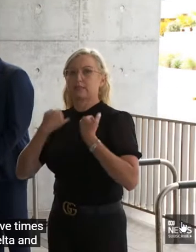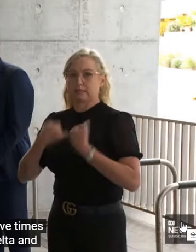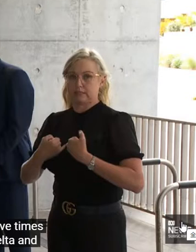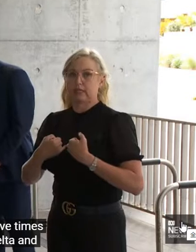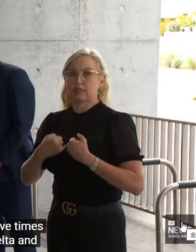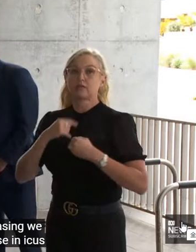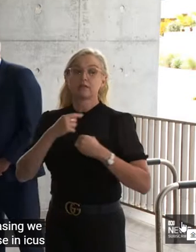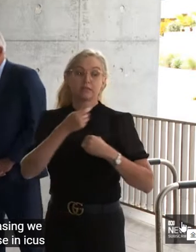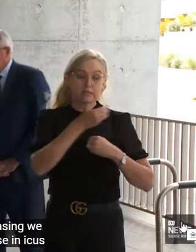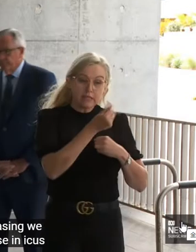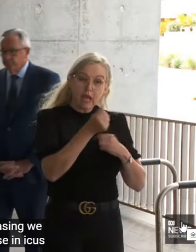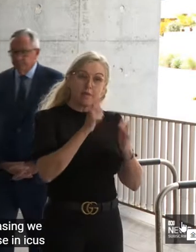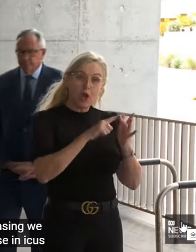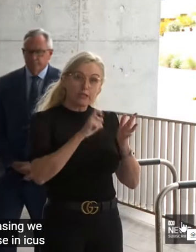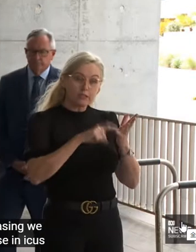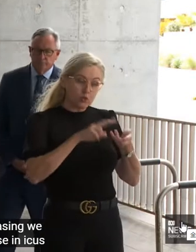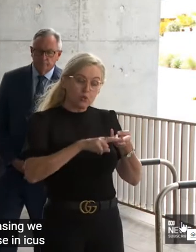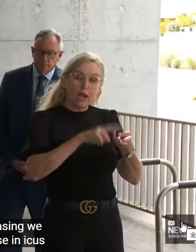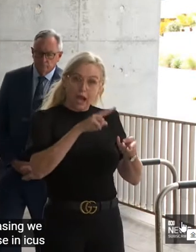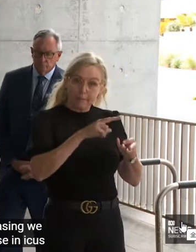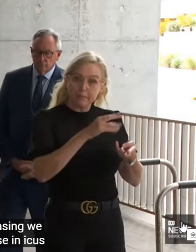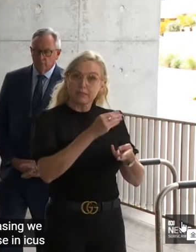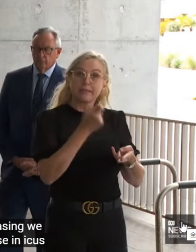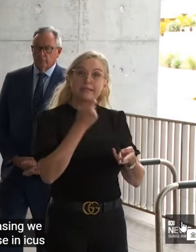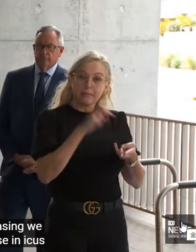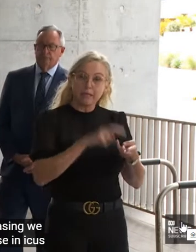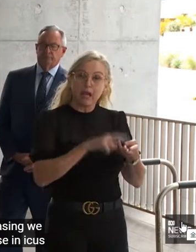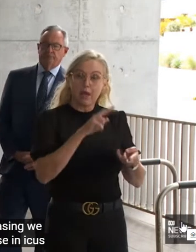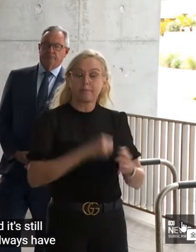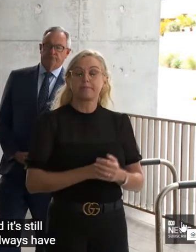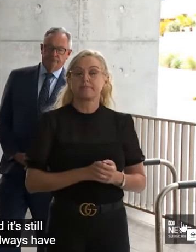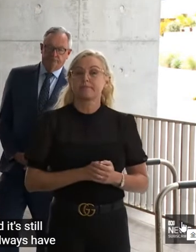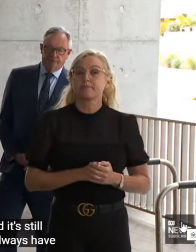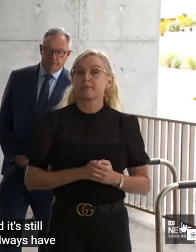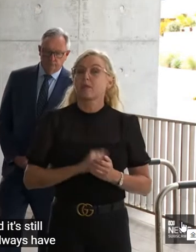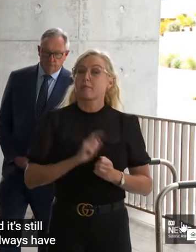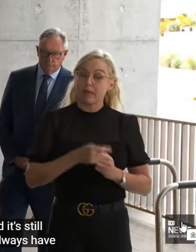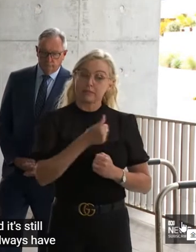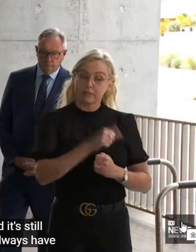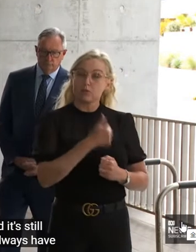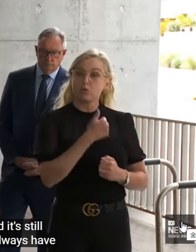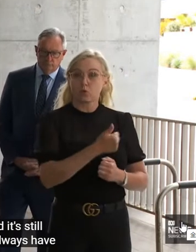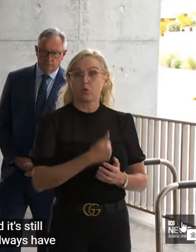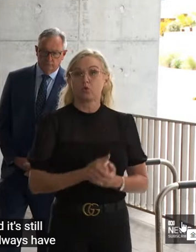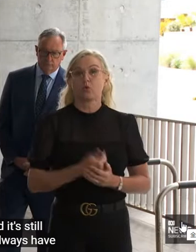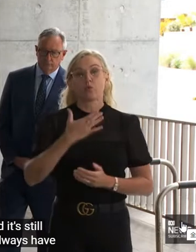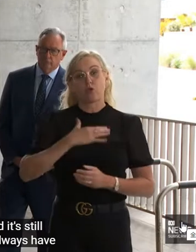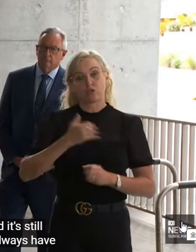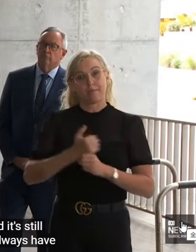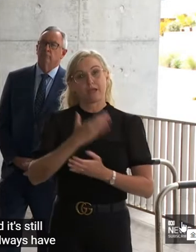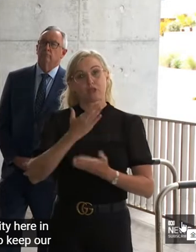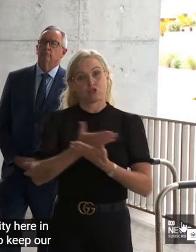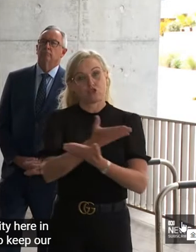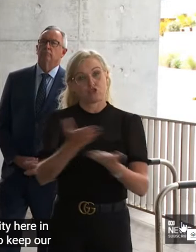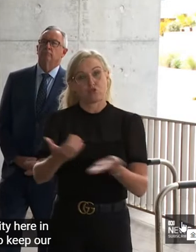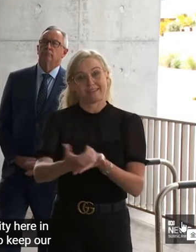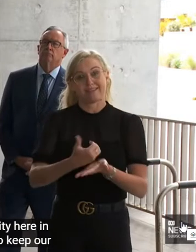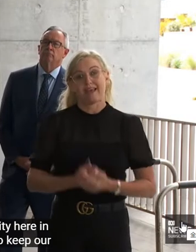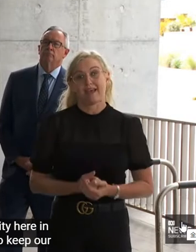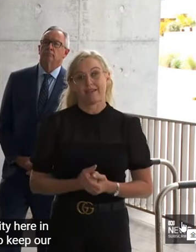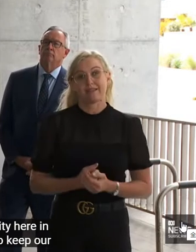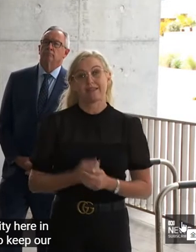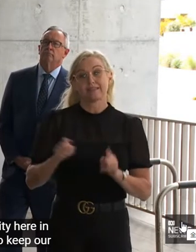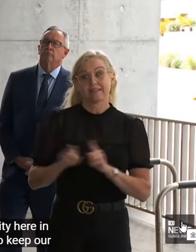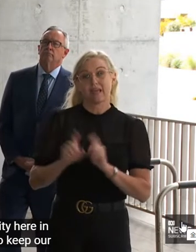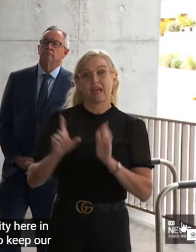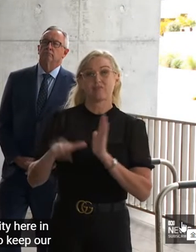manageable. We always have our number one priority here in New South Wales is to keep our people safe as we learn to live alongside